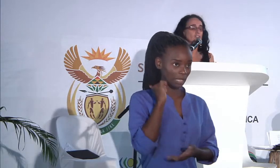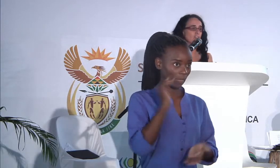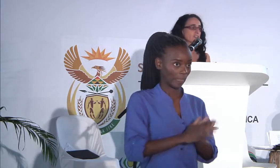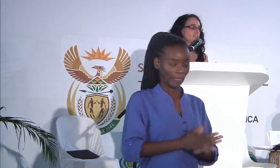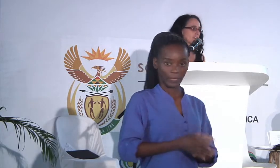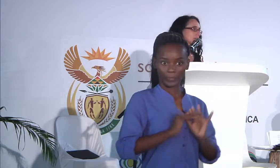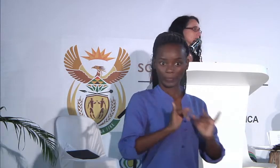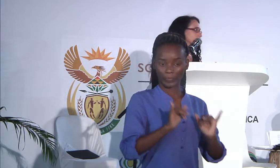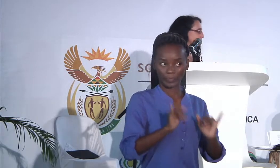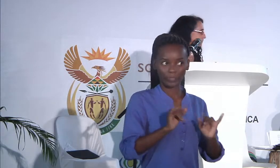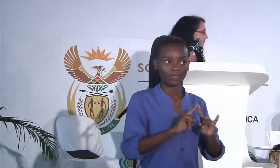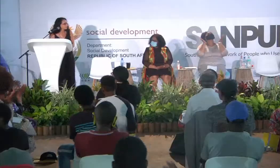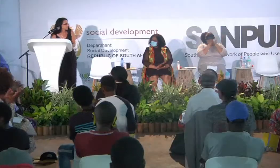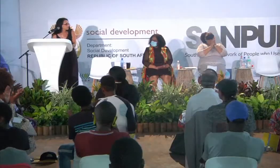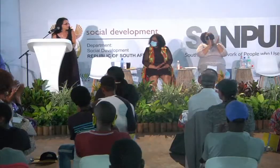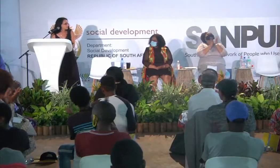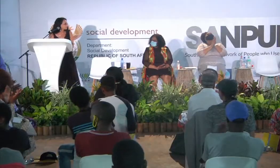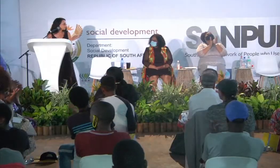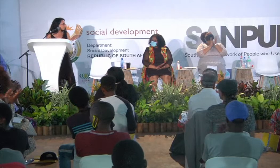you to H-Factor.